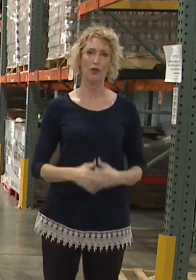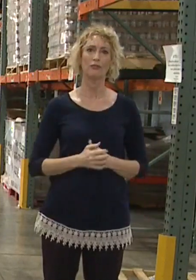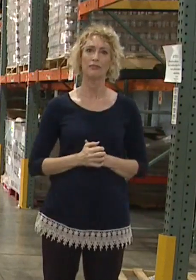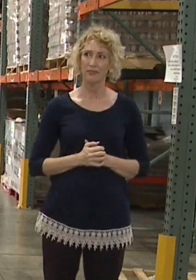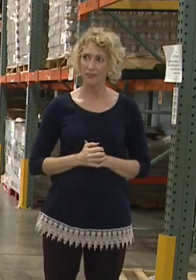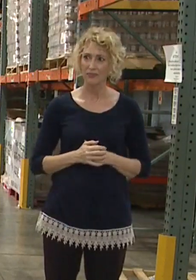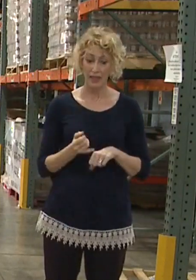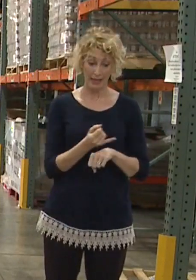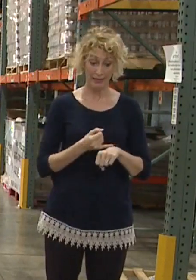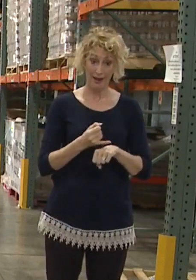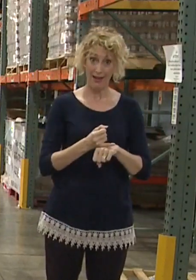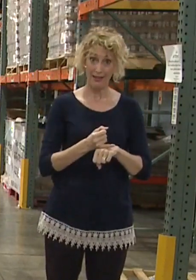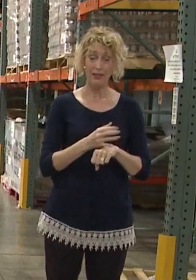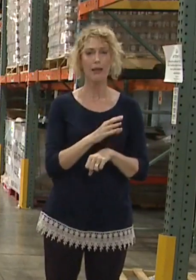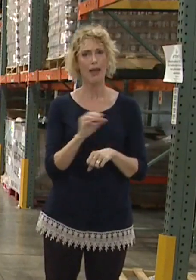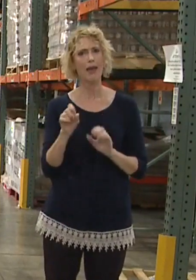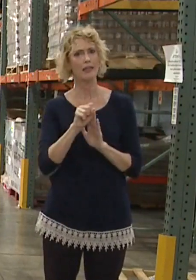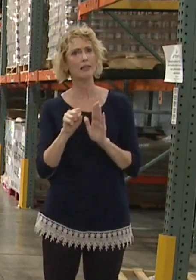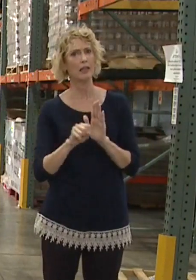As an island and as a state.